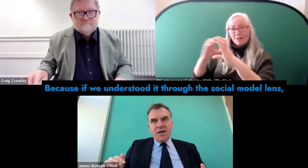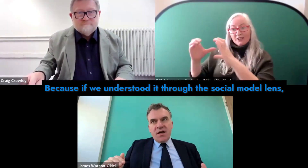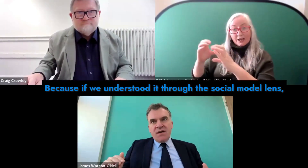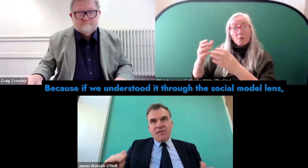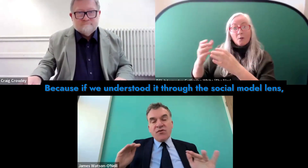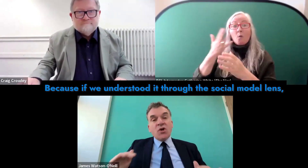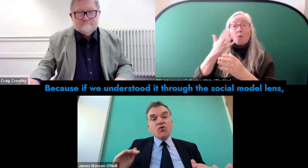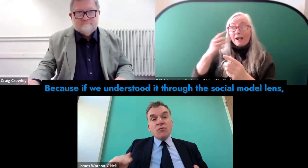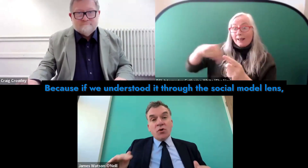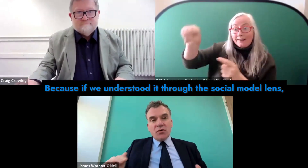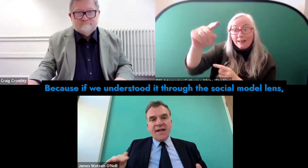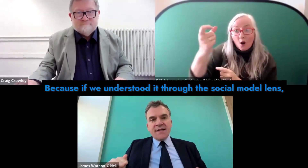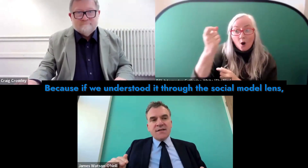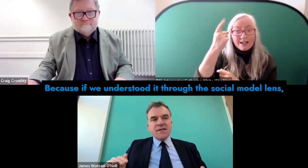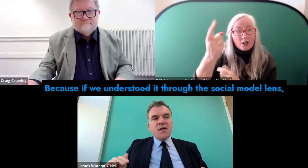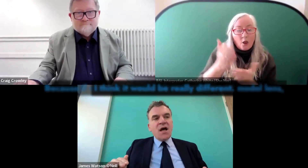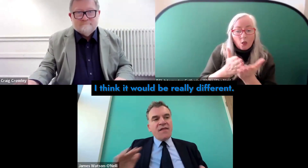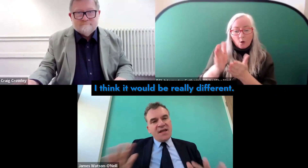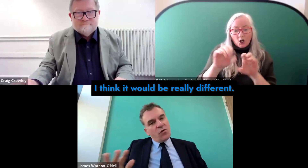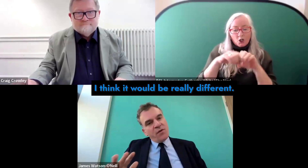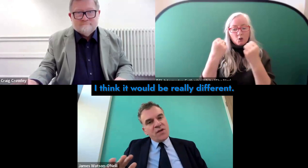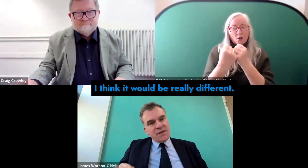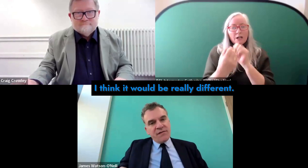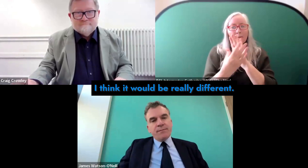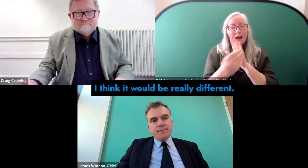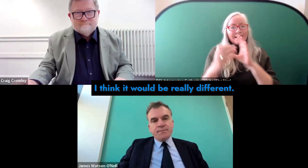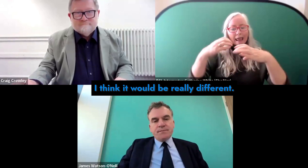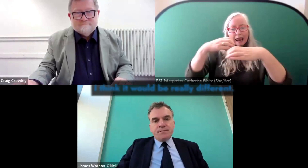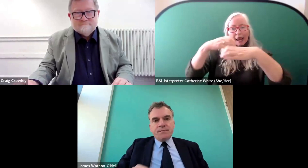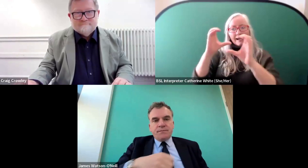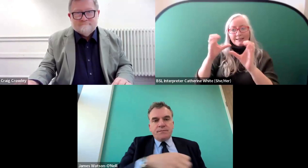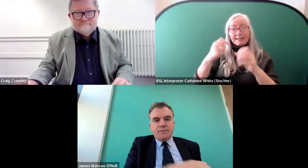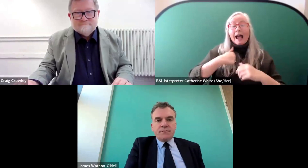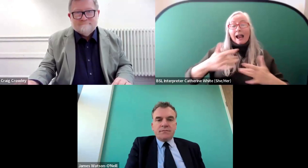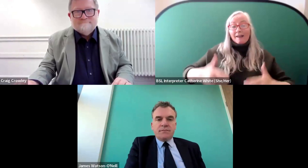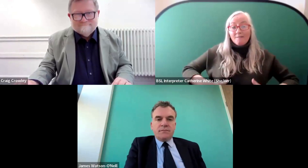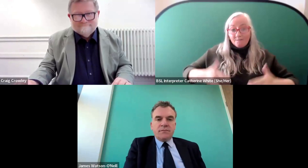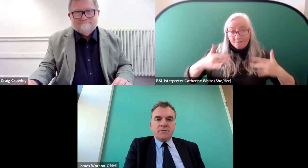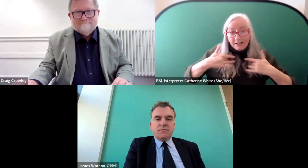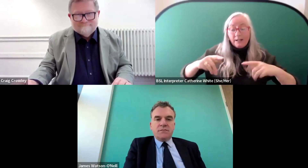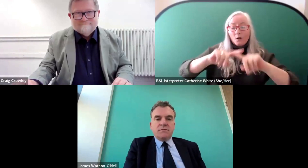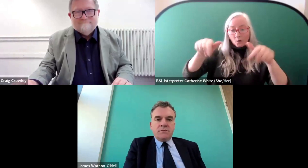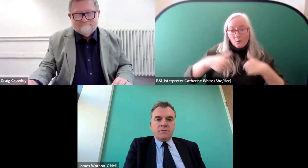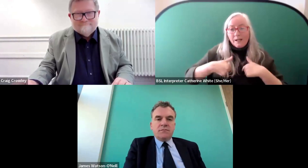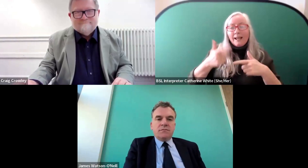it through the social model lens, I think it would be really different.